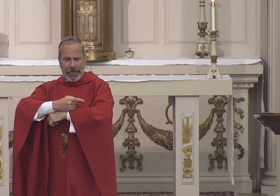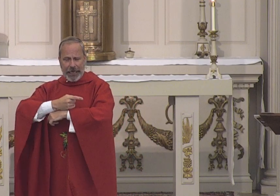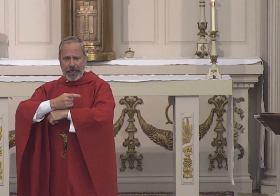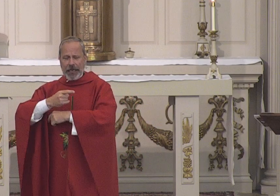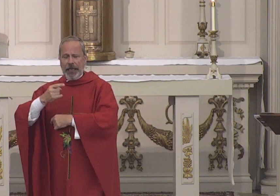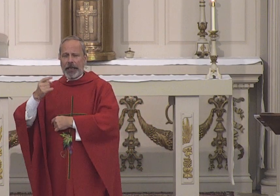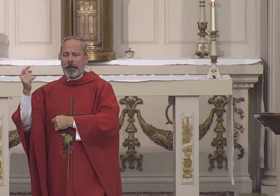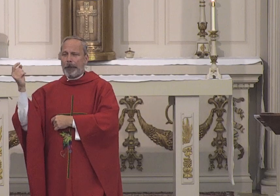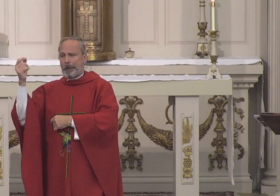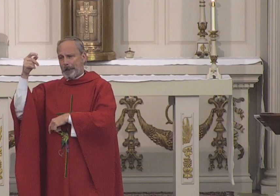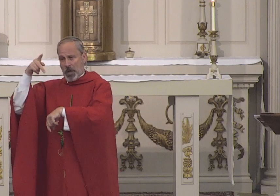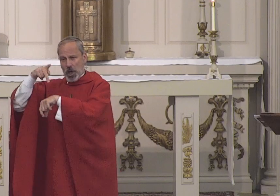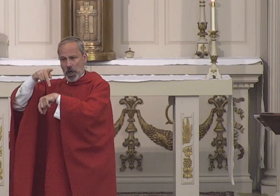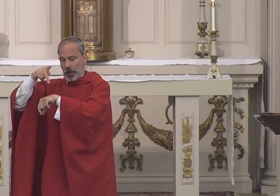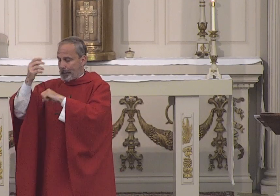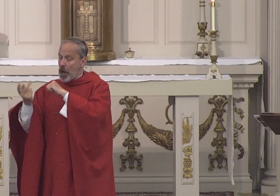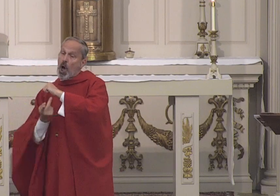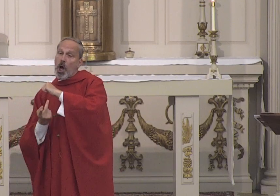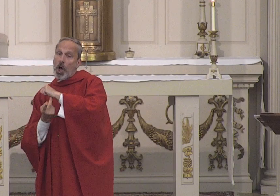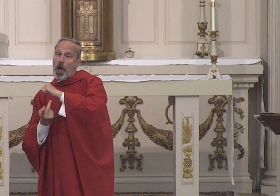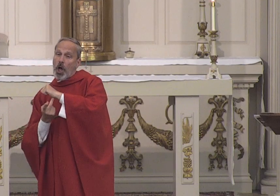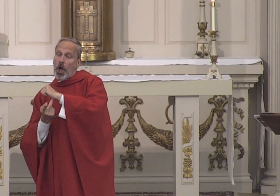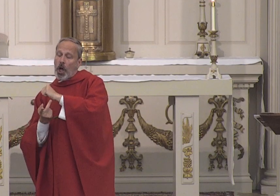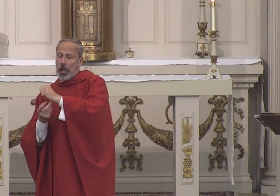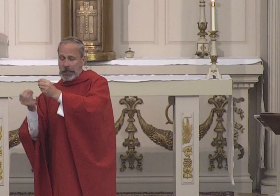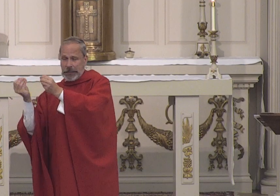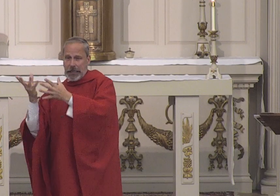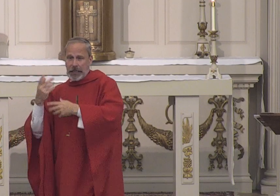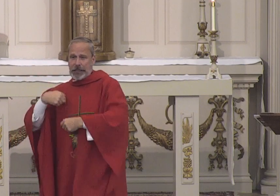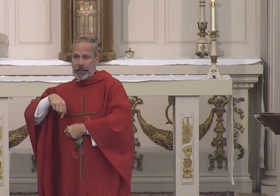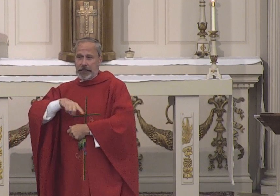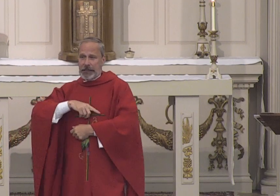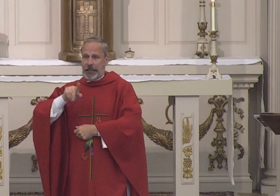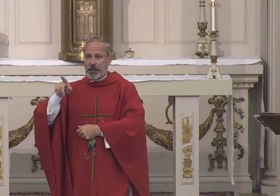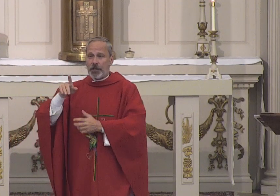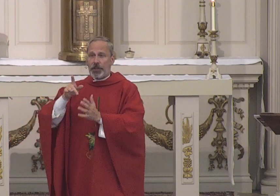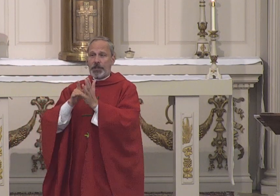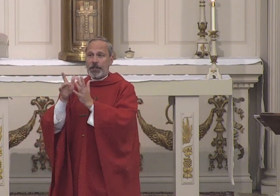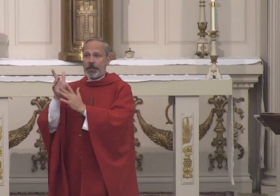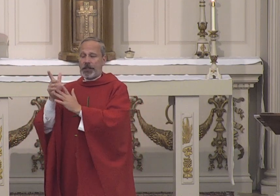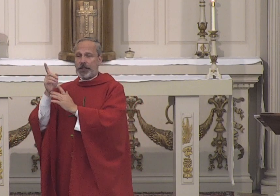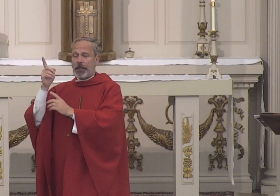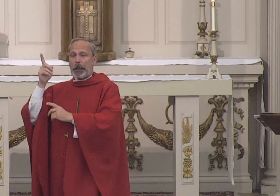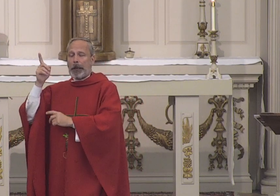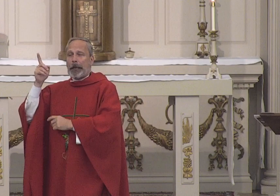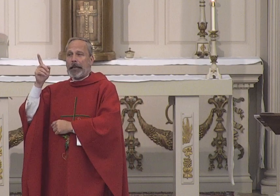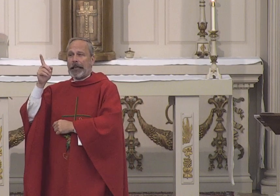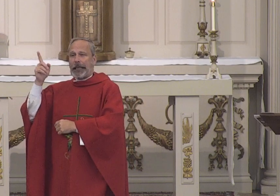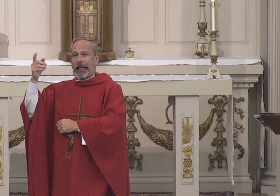In the first reading today, St. Paul is telling us